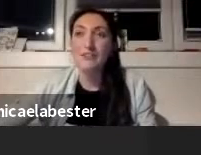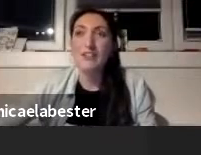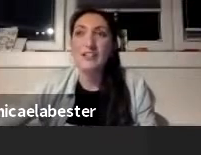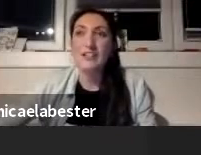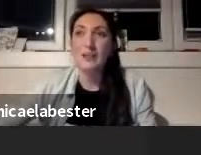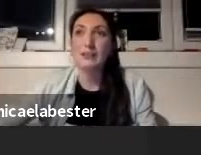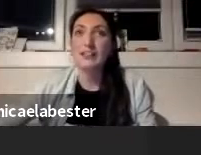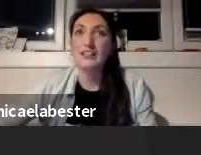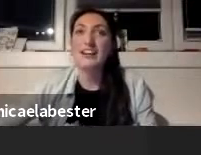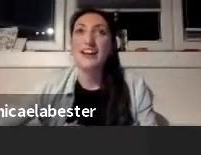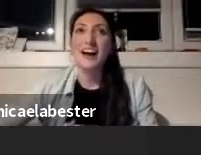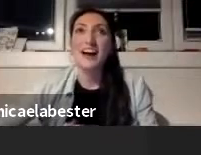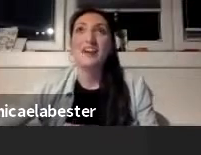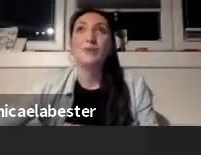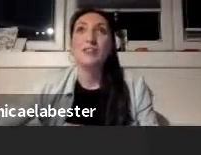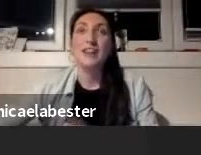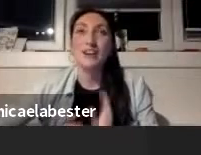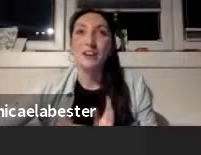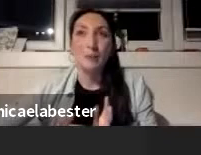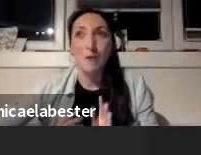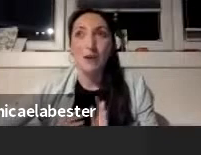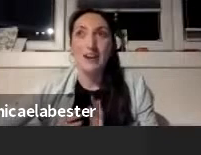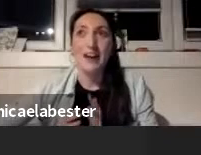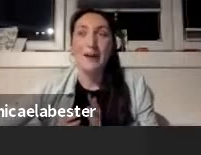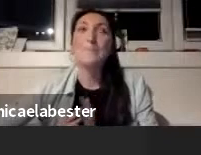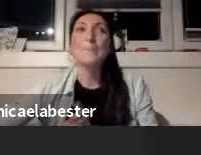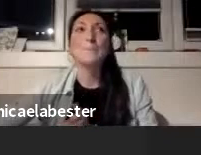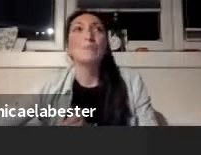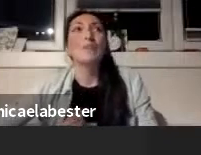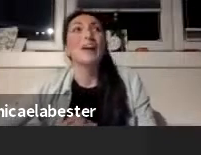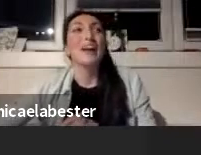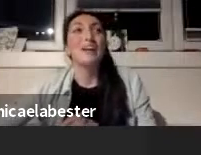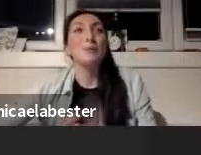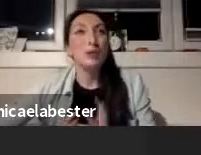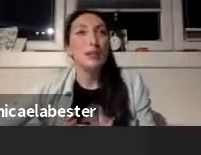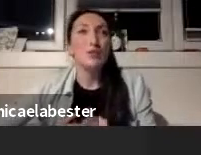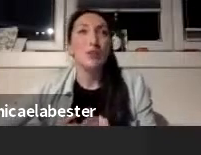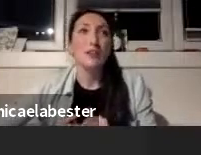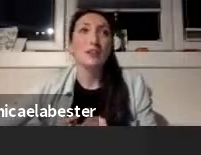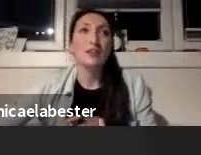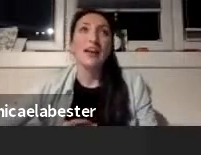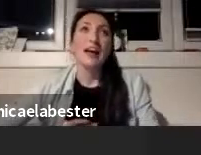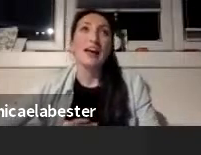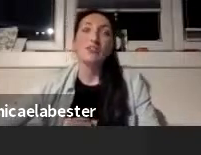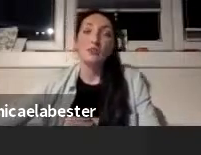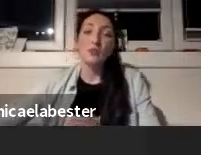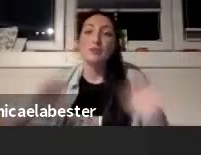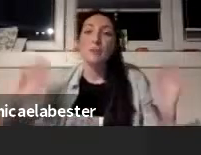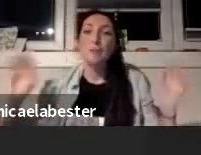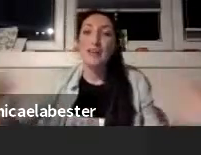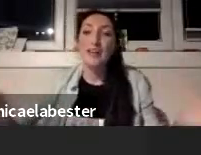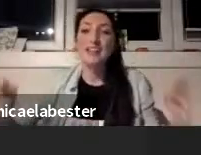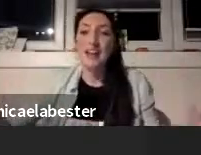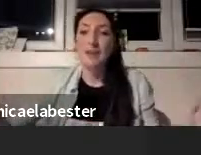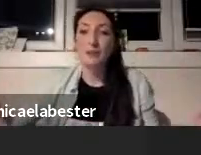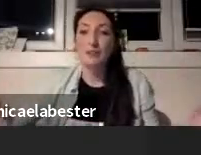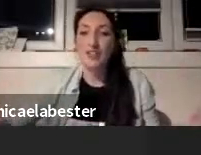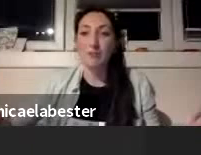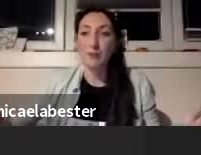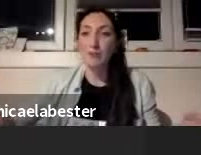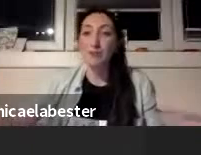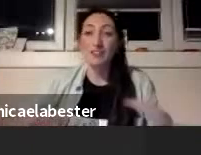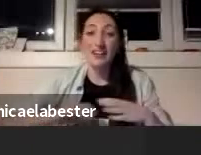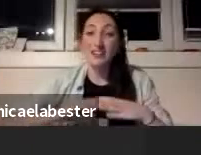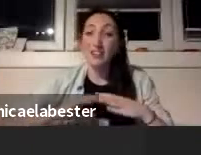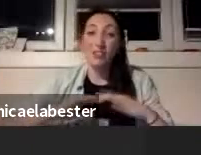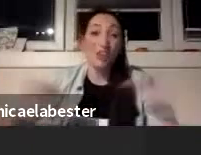I was living in Dublin, I was out at a bar one night and I was pretty drunk, and I saw this big table of